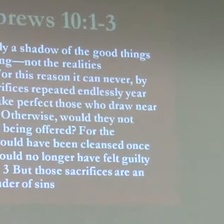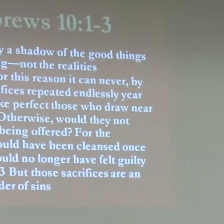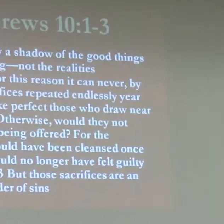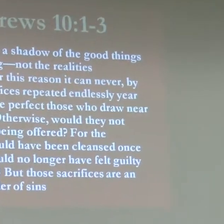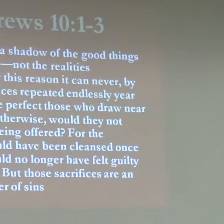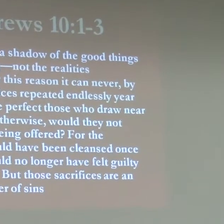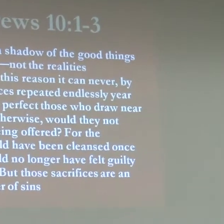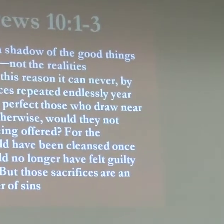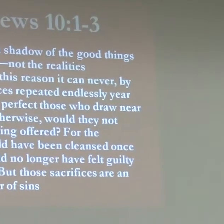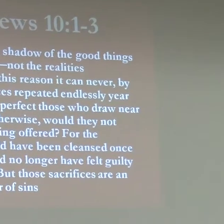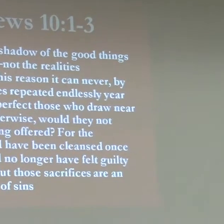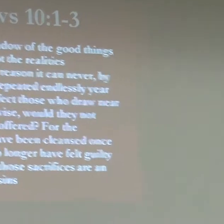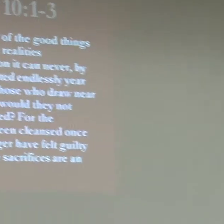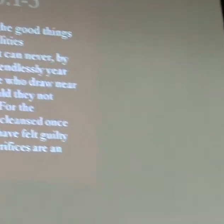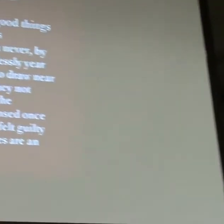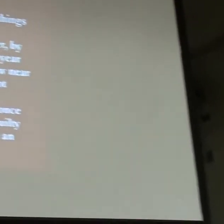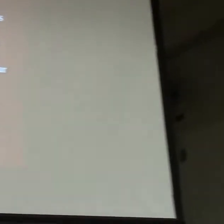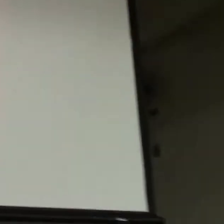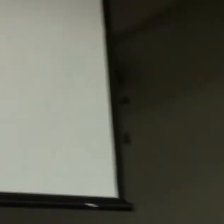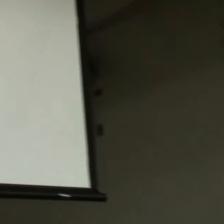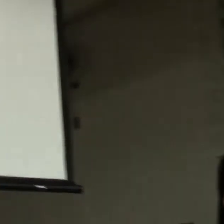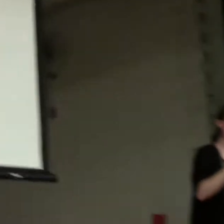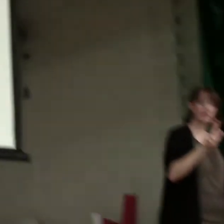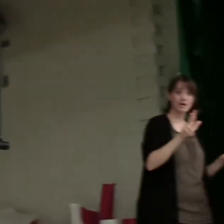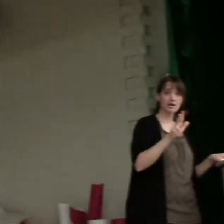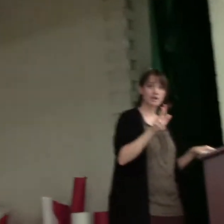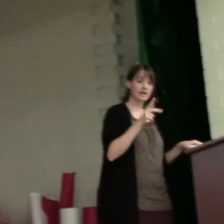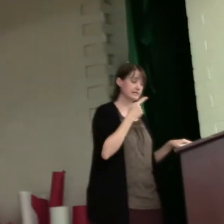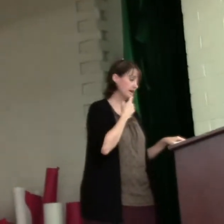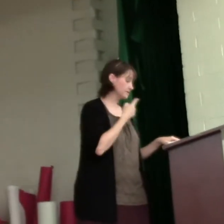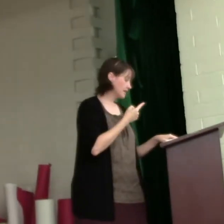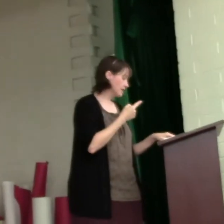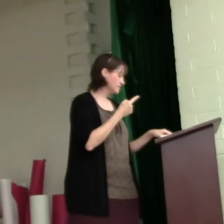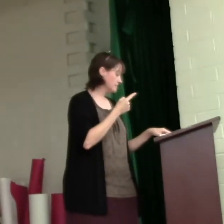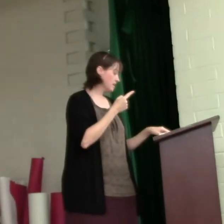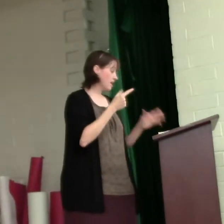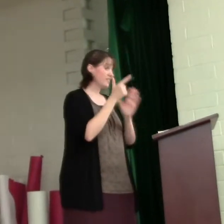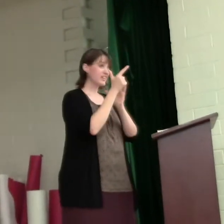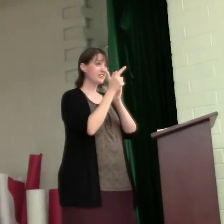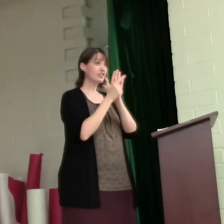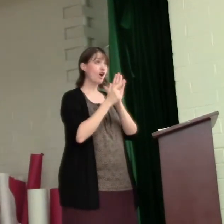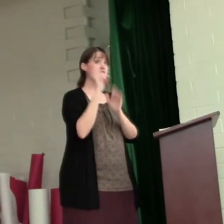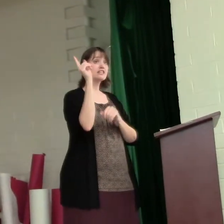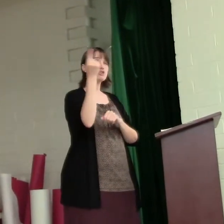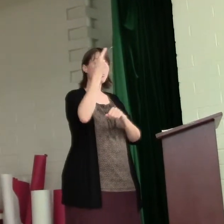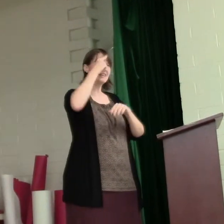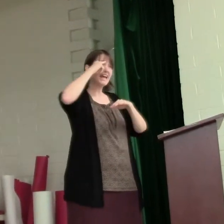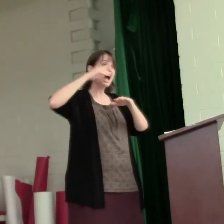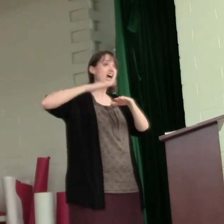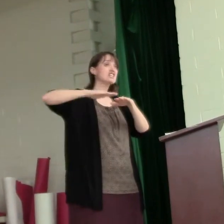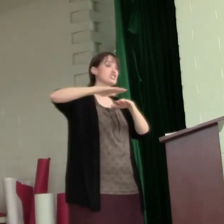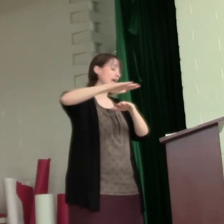start by just reading verses 1 through 3. It tells us that the law is only a